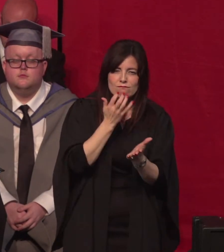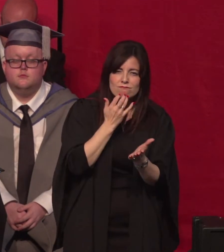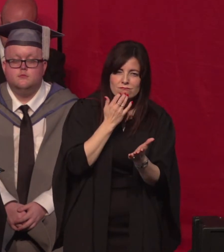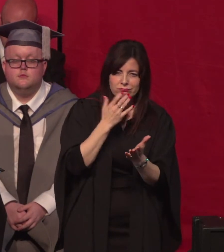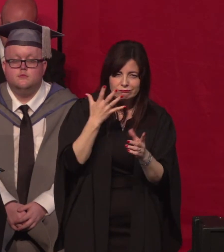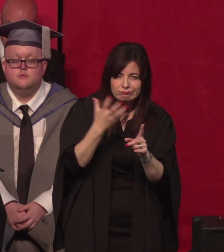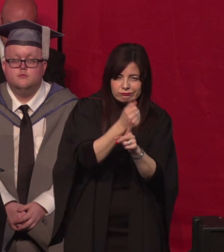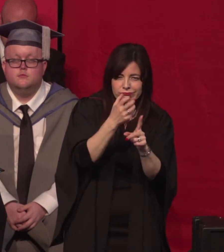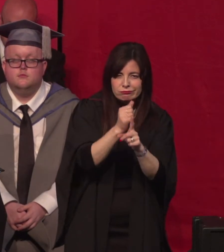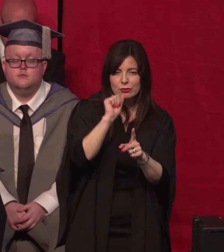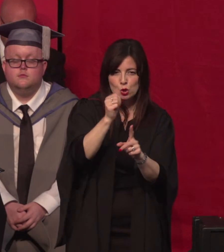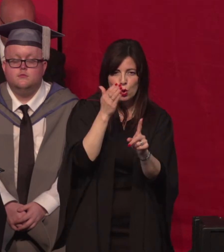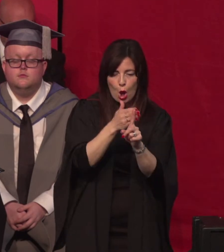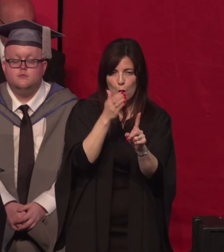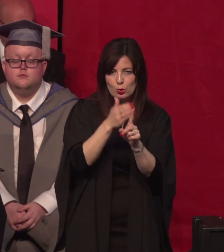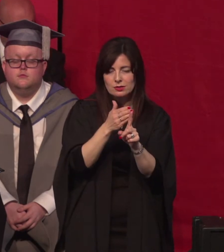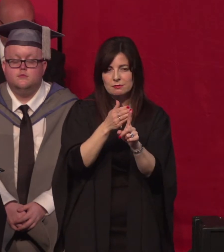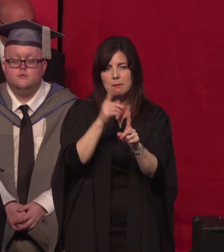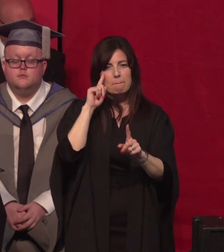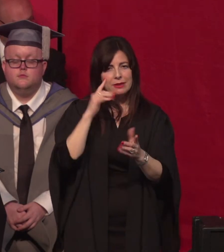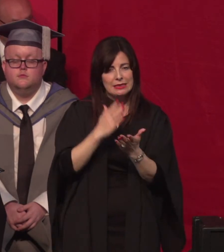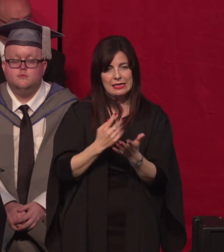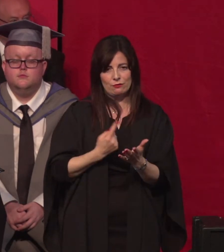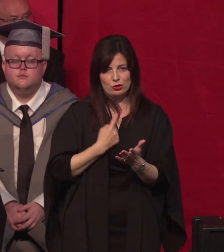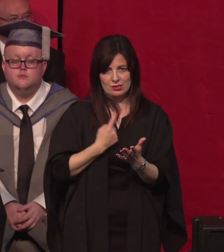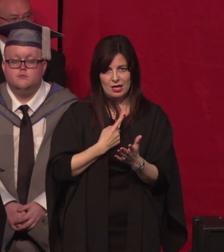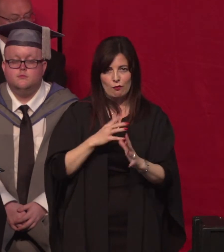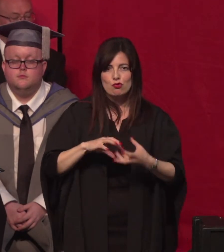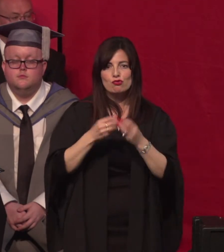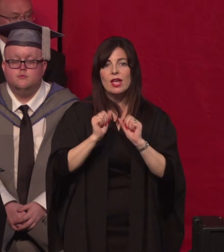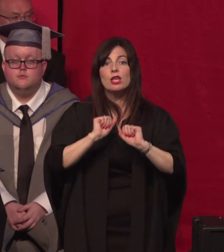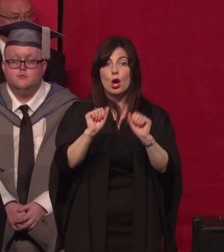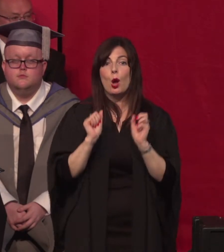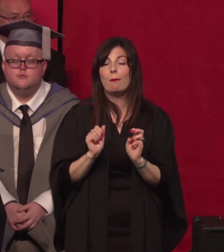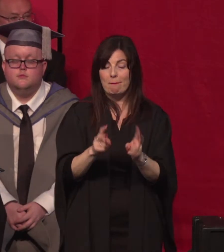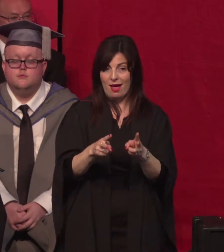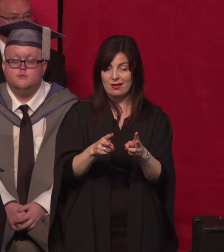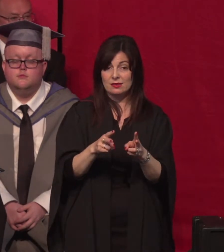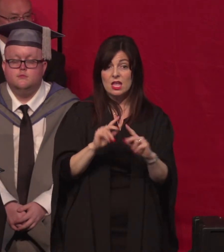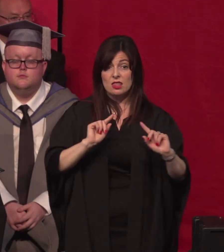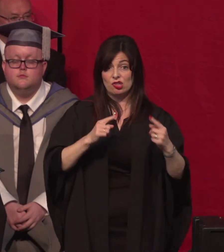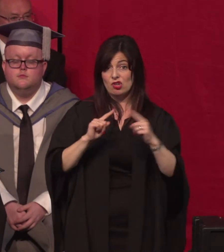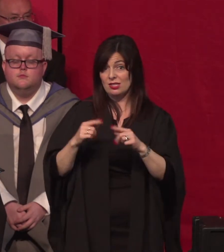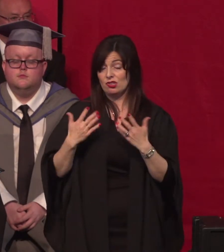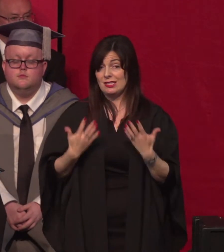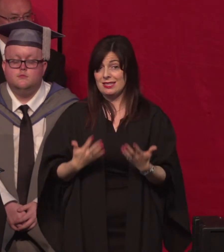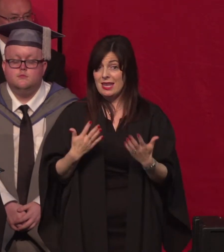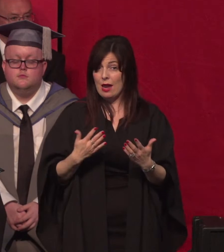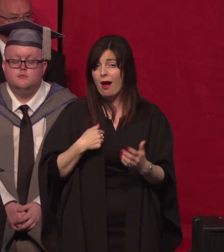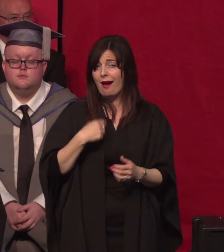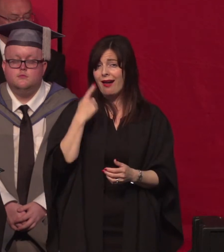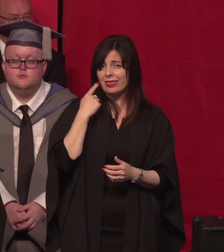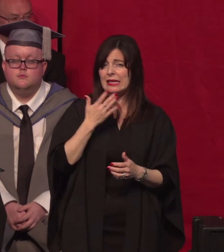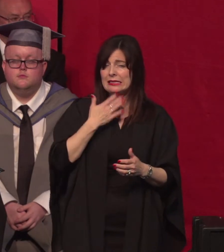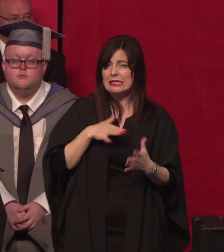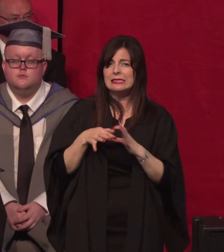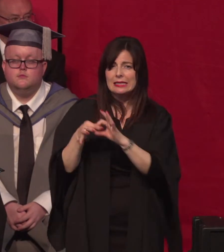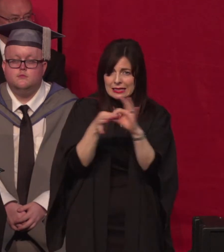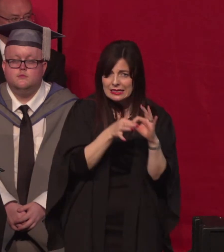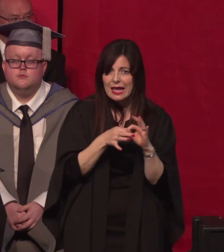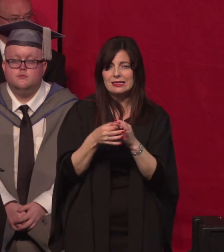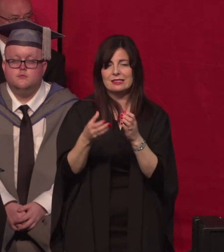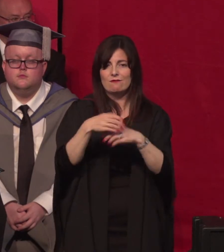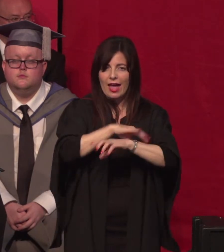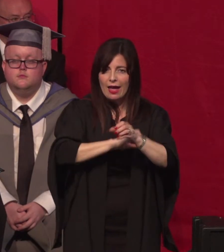in yourselves. Don't be afraid to forge your own path. The challenges of our times, I think, require collective effort and